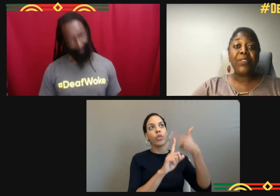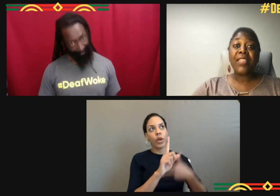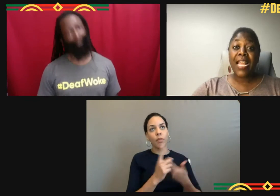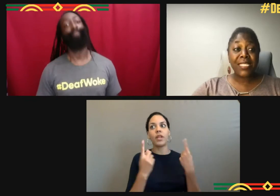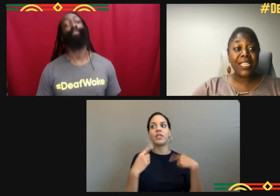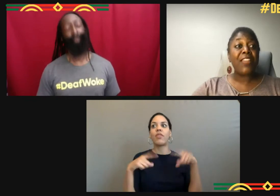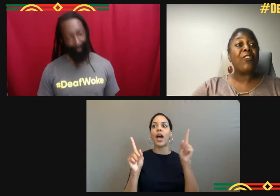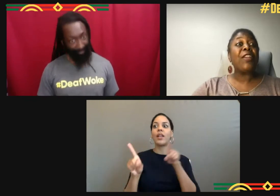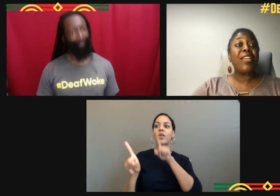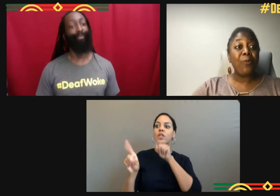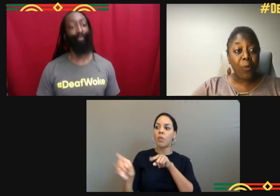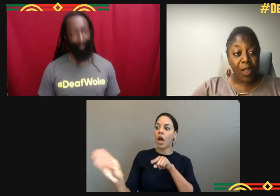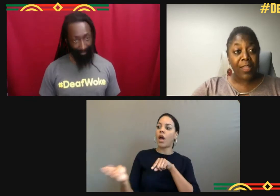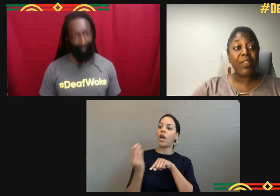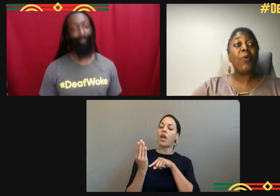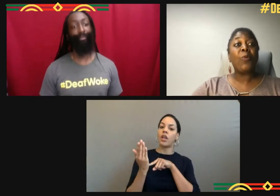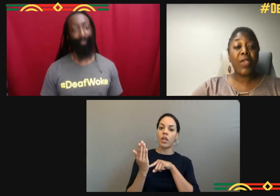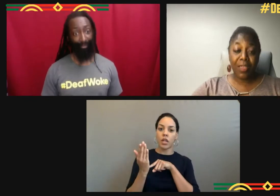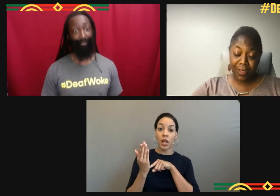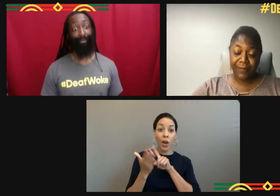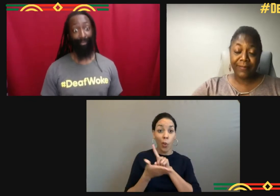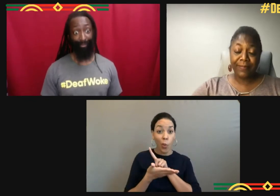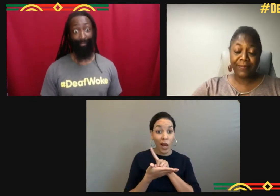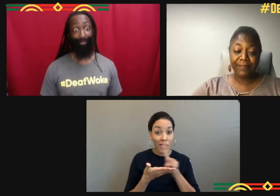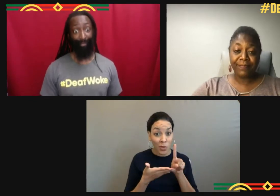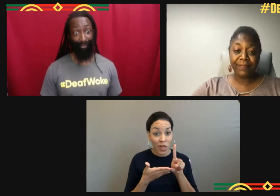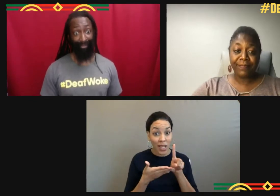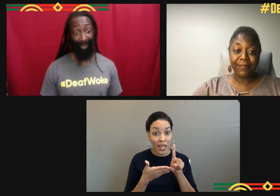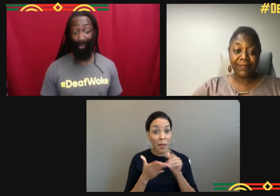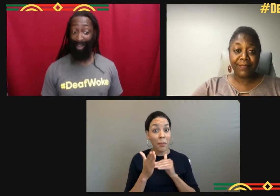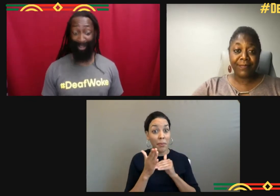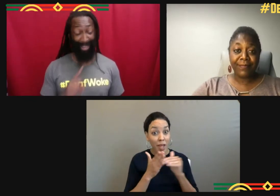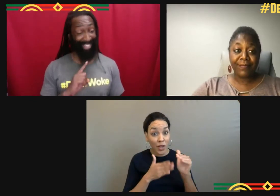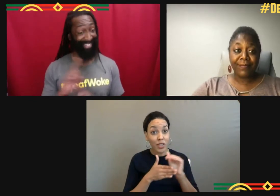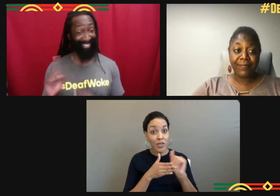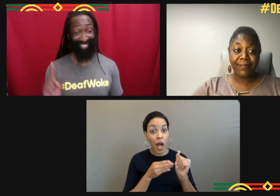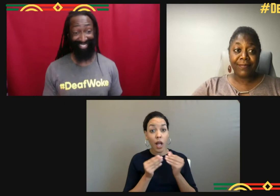They put that together in 1 week.